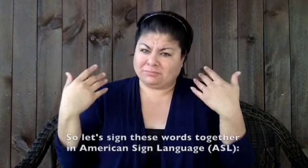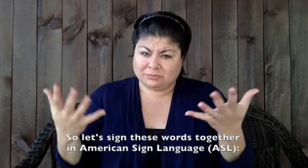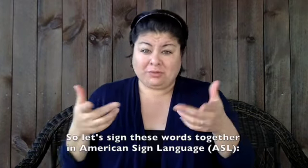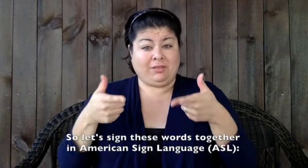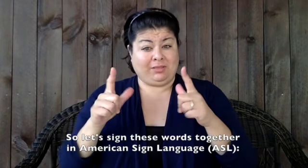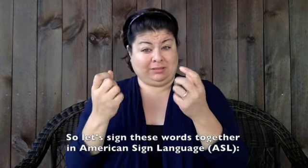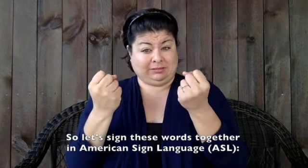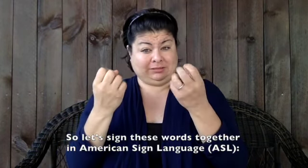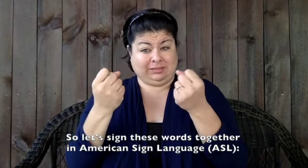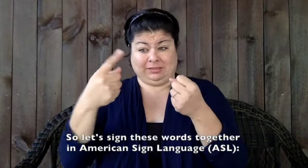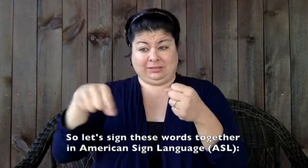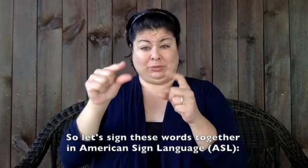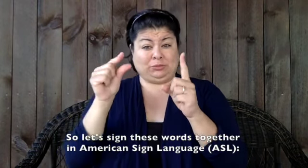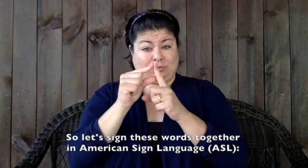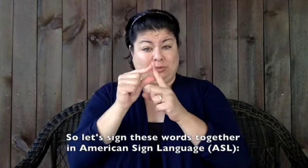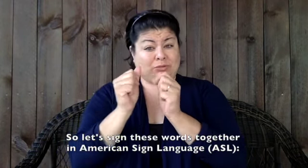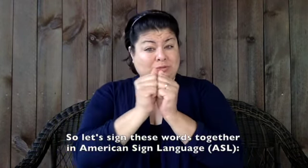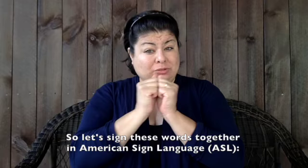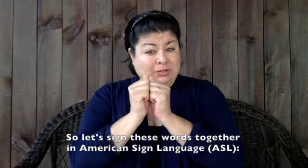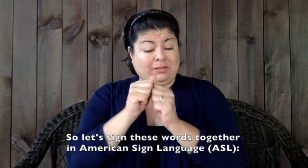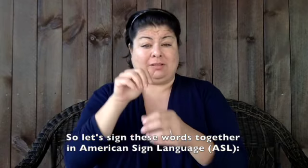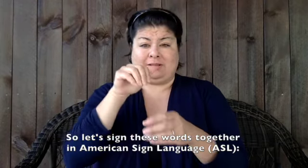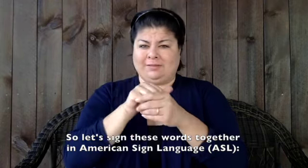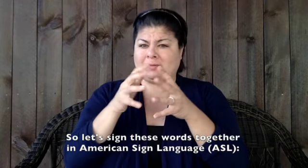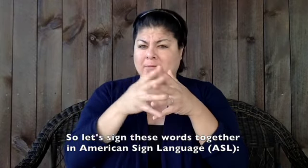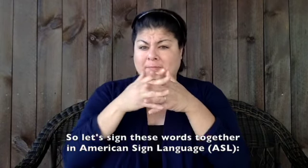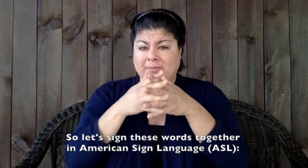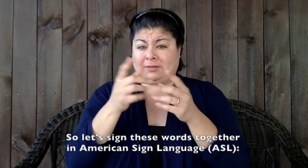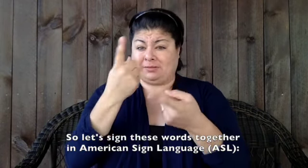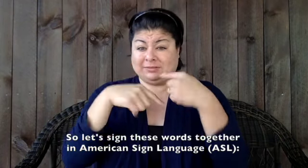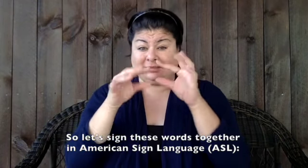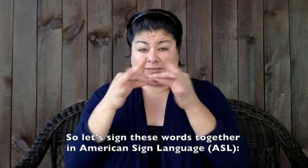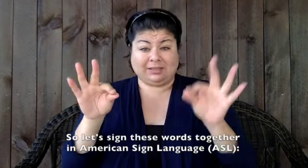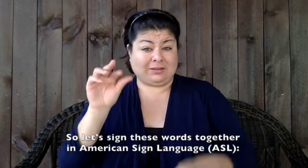So, let's sign these words together in American Sign Language. ASL.